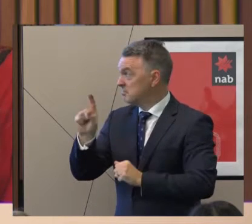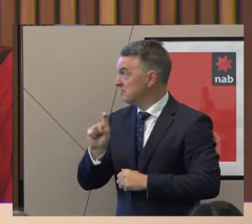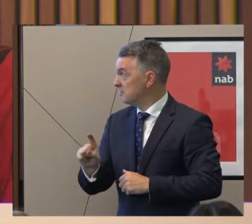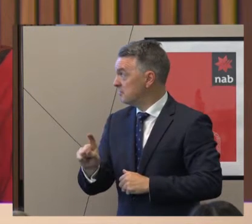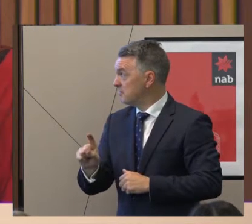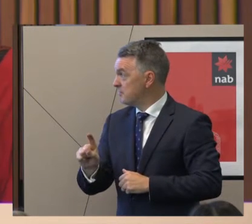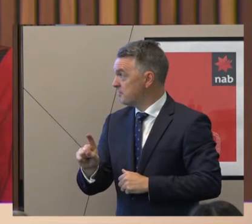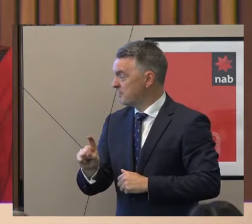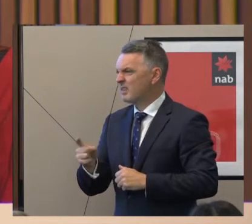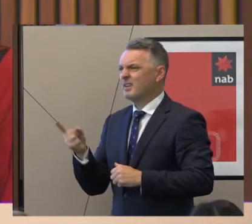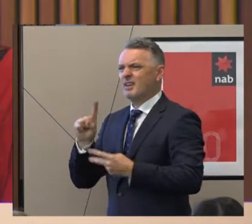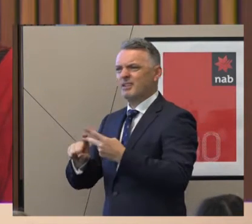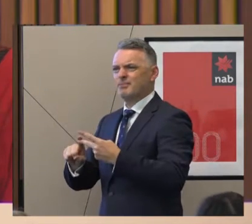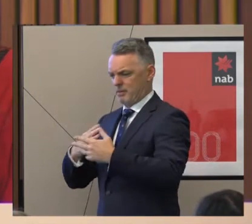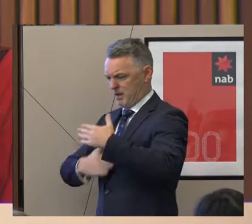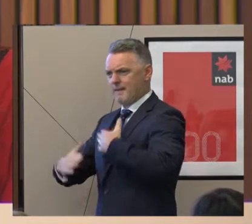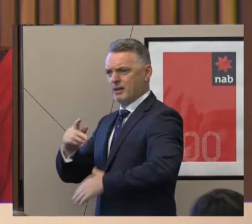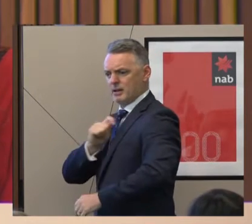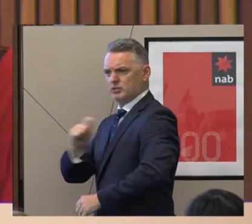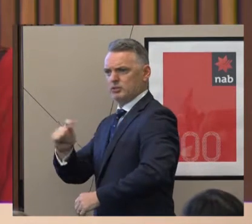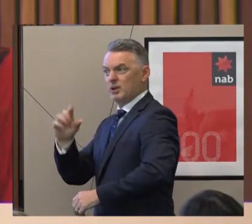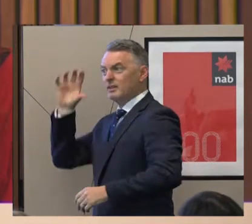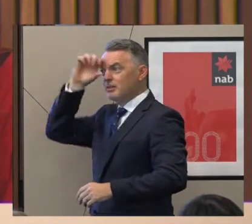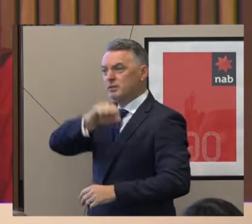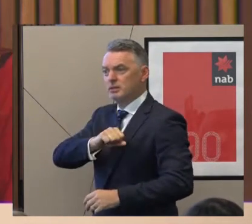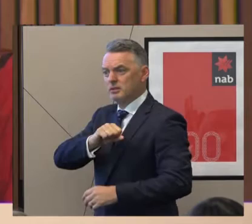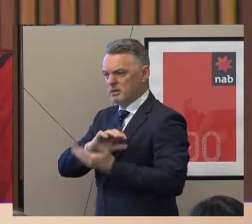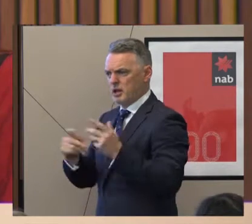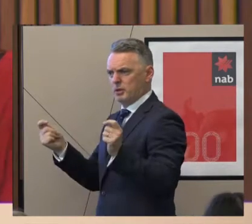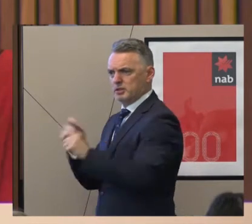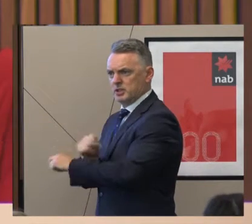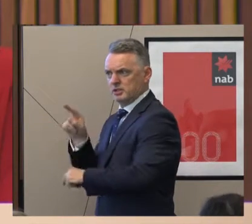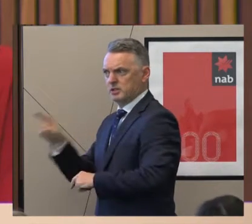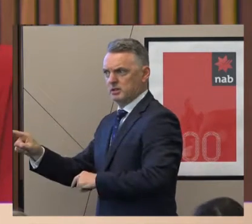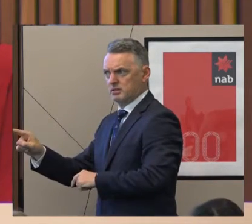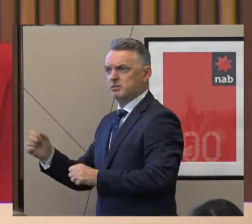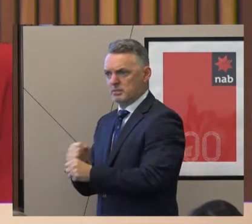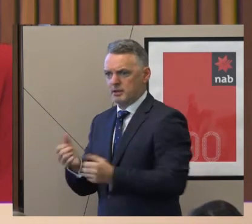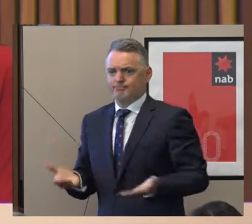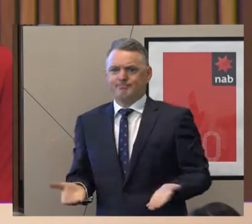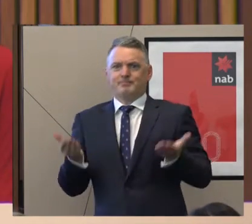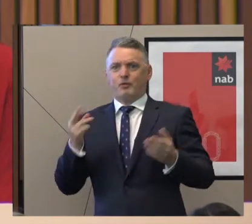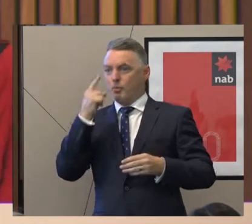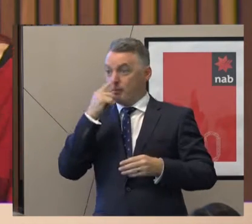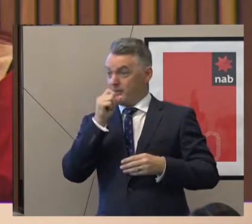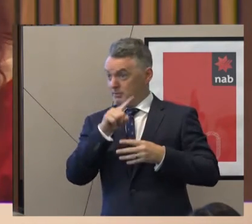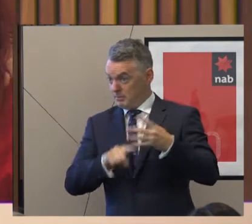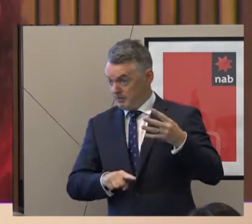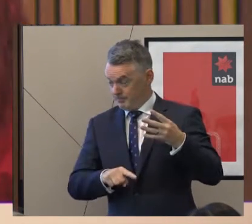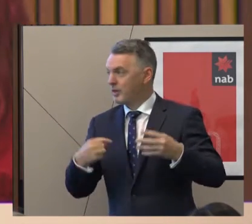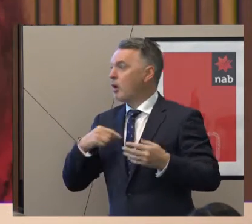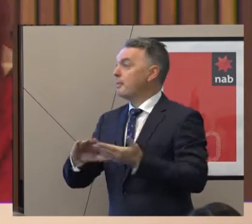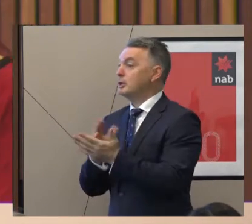needs to happen to shift behaviours, attitudes and assumptions towards people with disabilities? I'm pleased to welcome Tricia Maloney, who